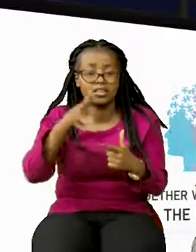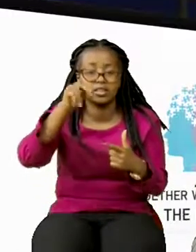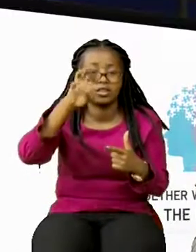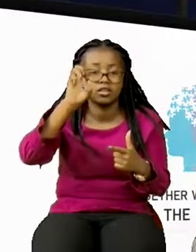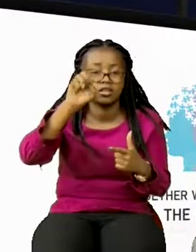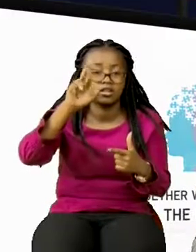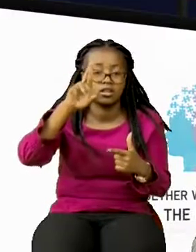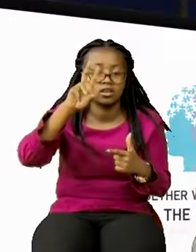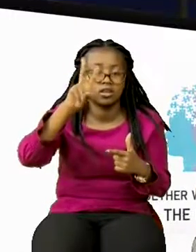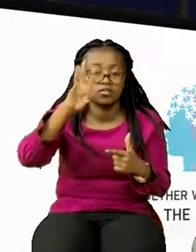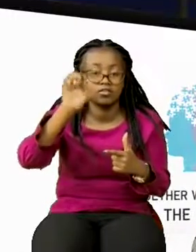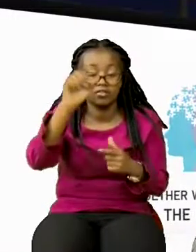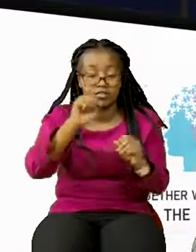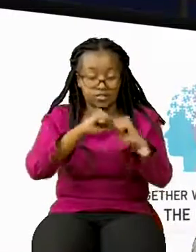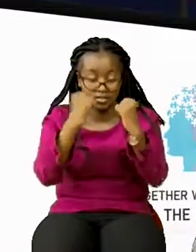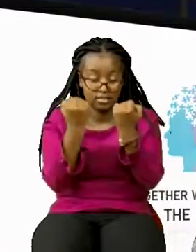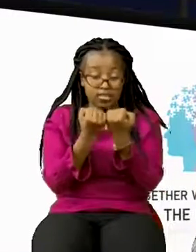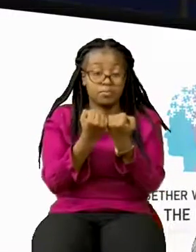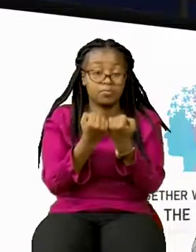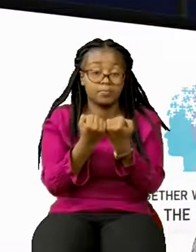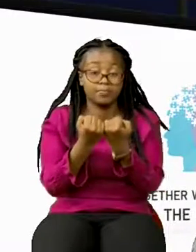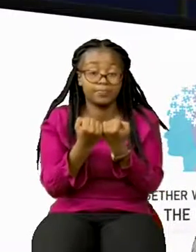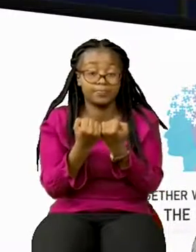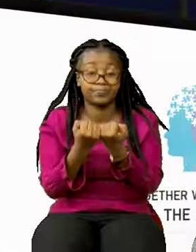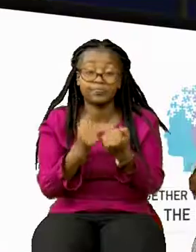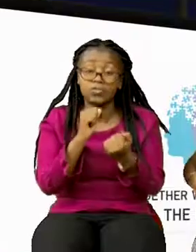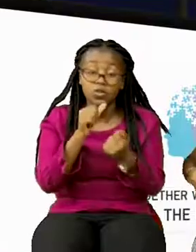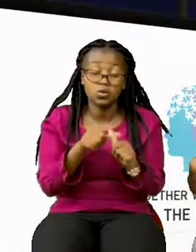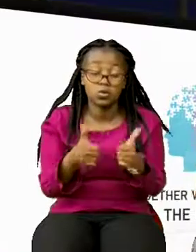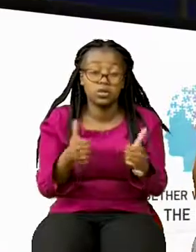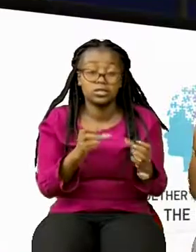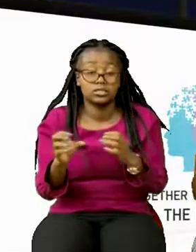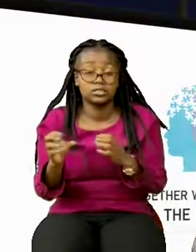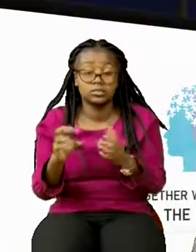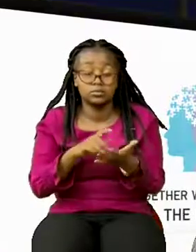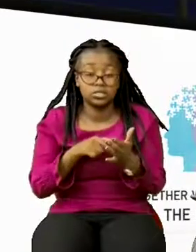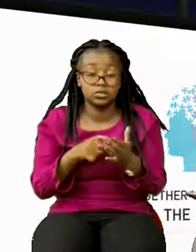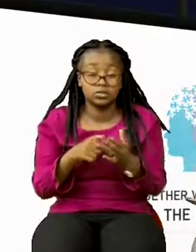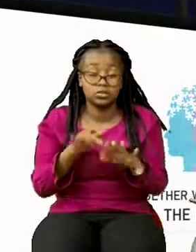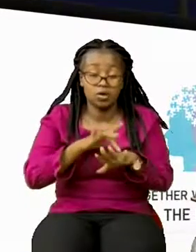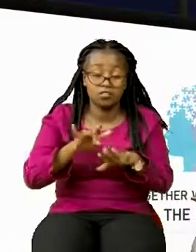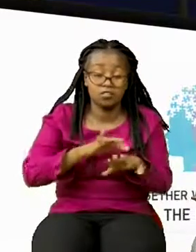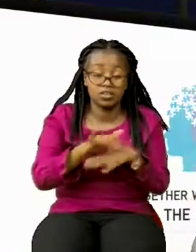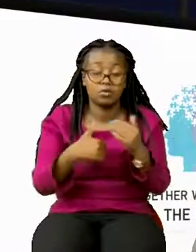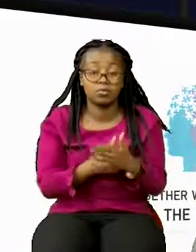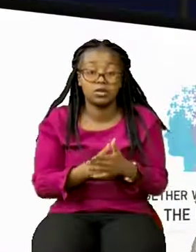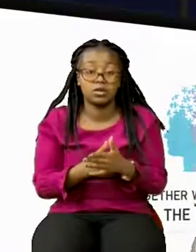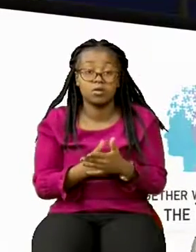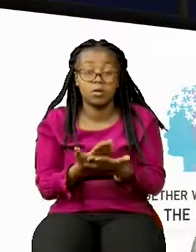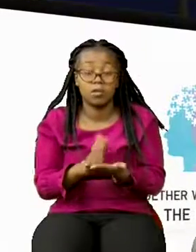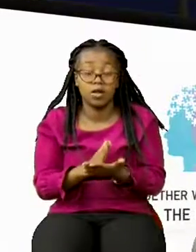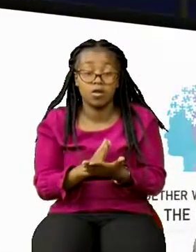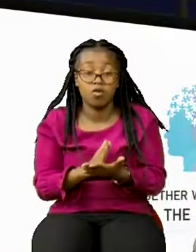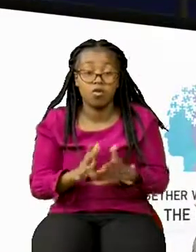all the way to all these minute places. So if that is not well done, that means it's going to affect the rest of the body. Imagine when you